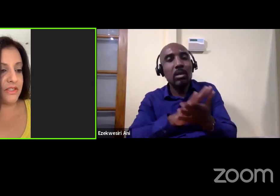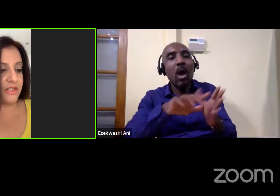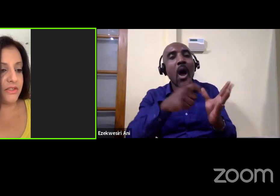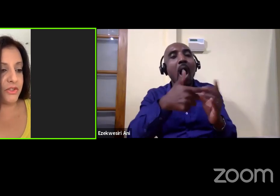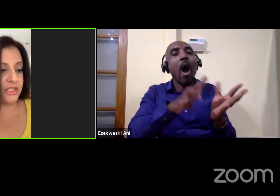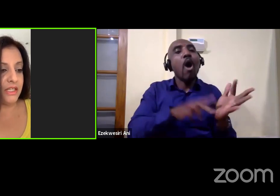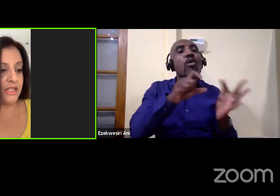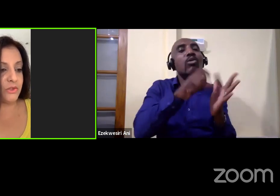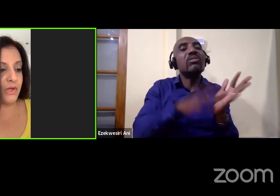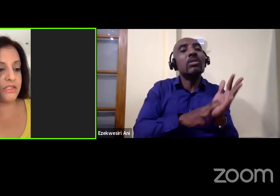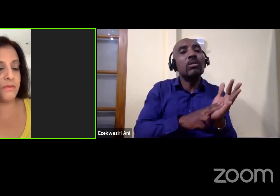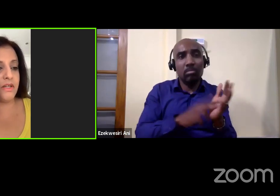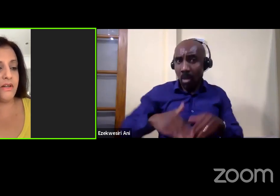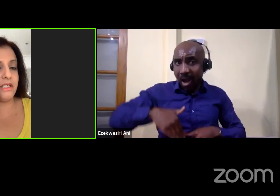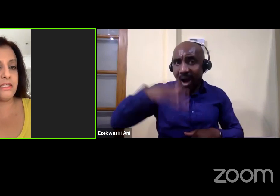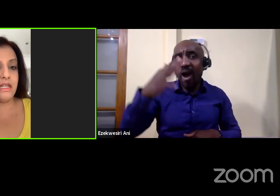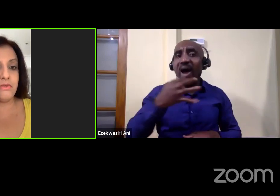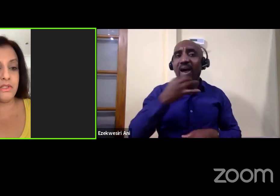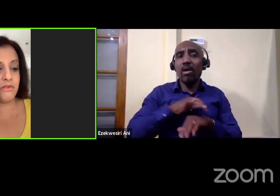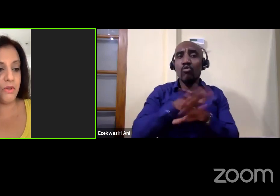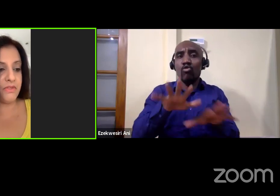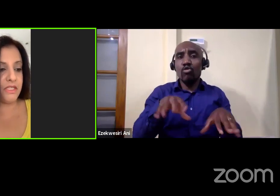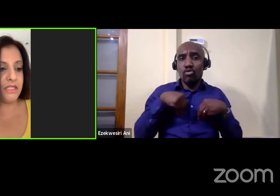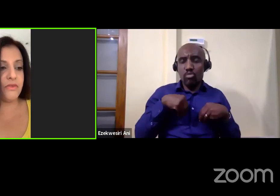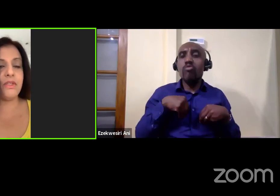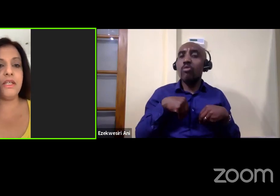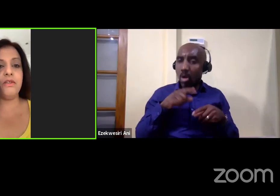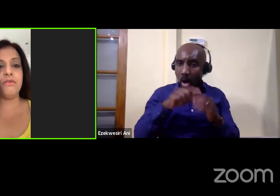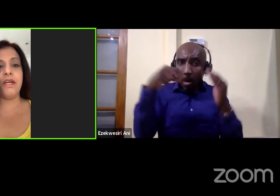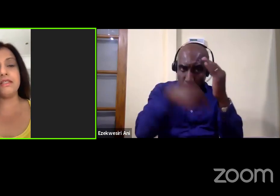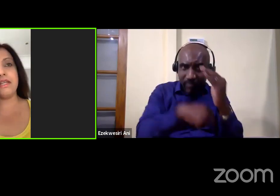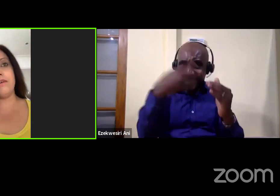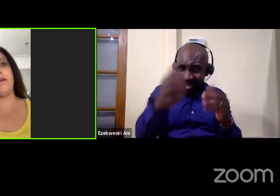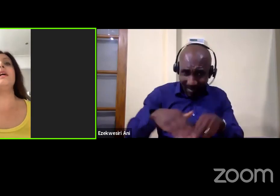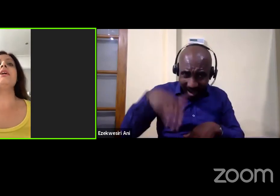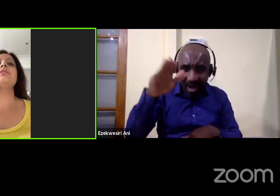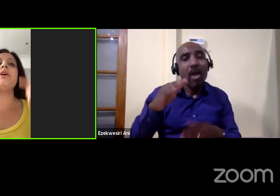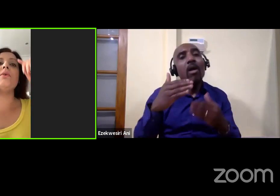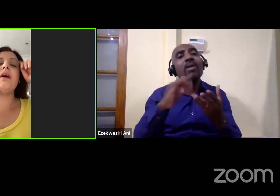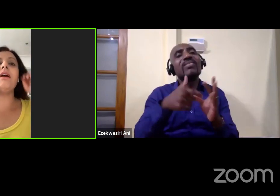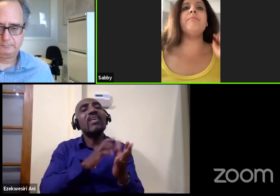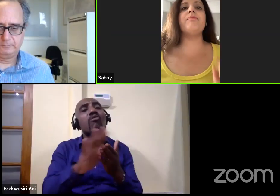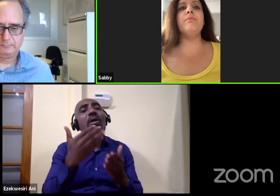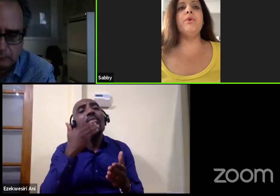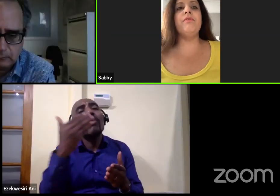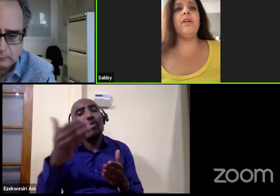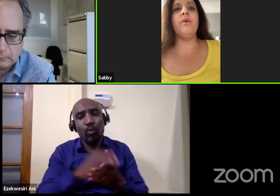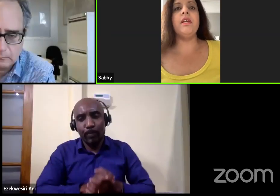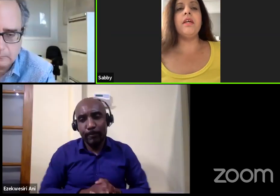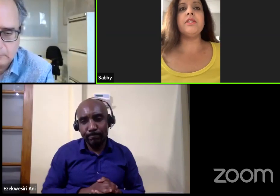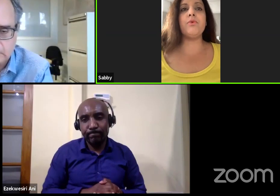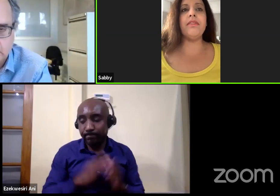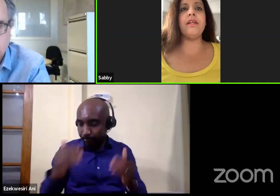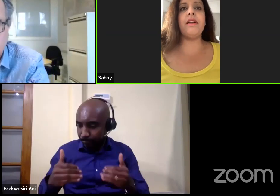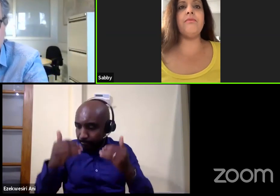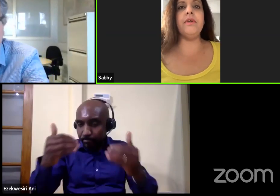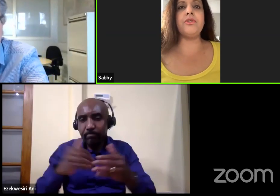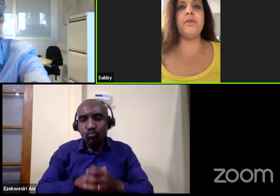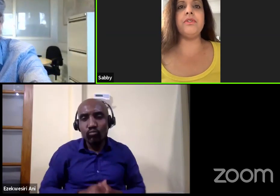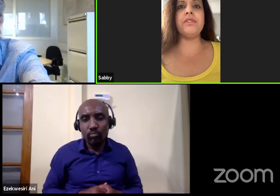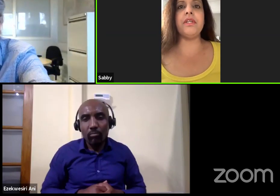deaths in the country, as well as some of the highest levels of poverty. So thank you for that, Sarah. So moving on, So when